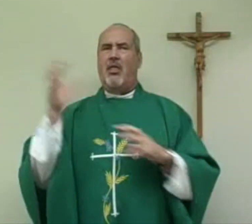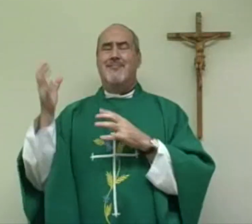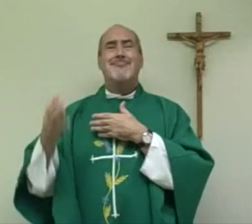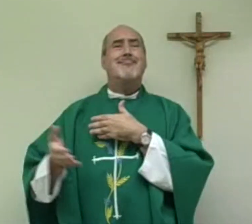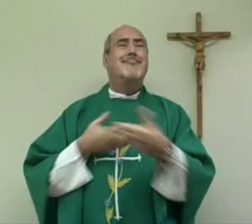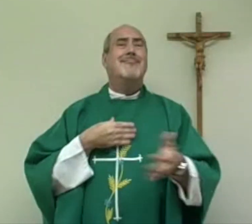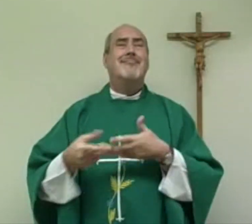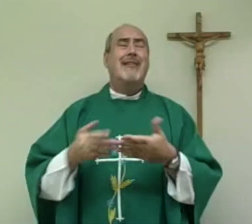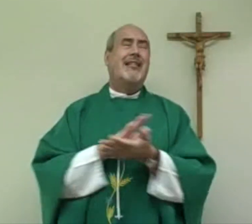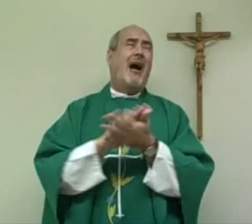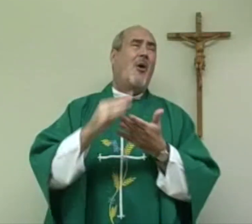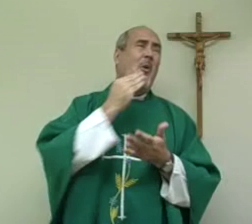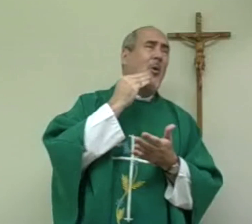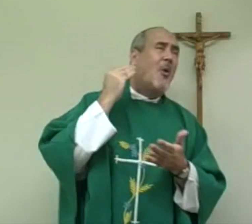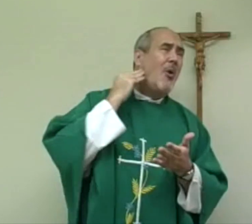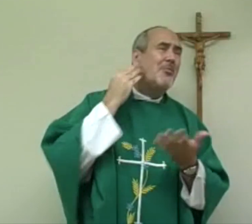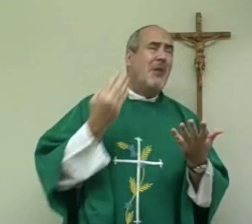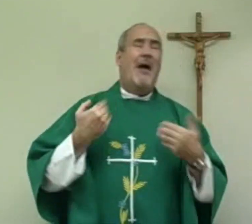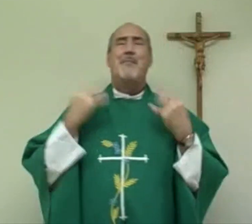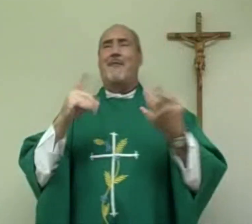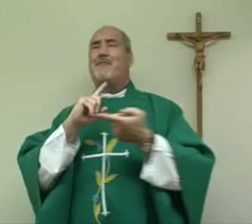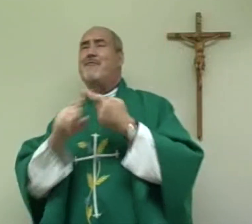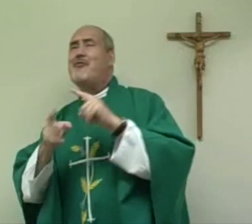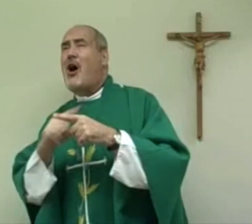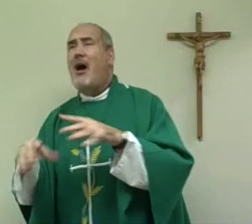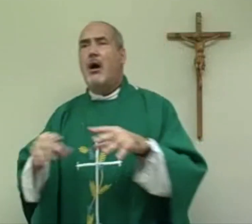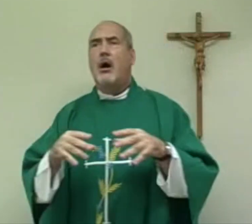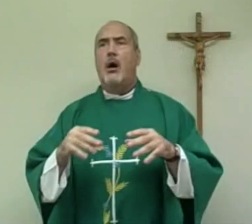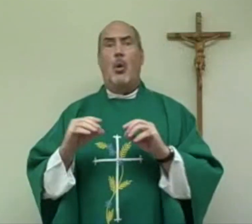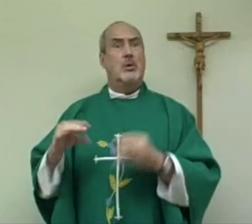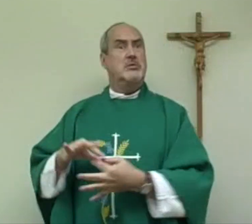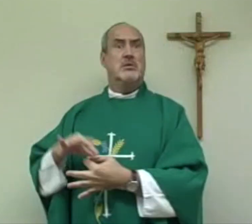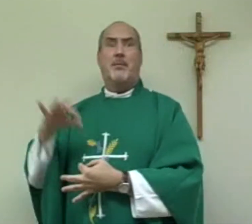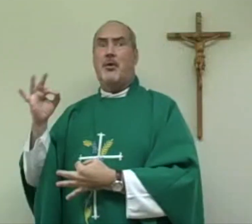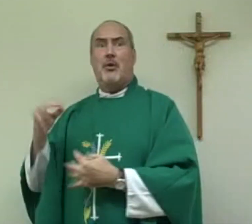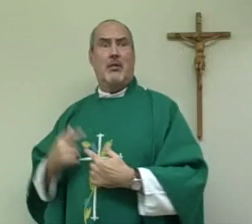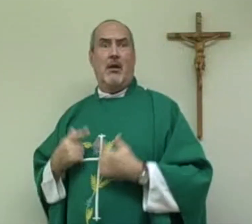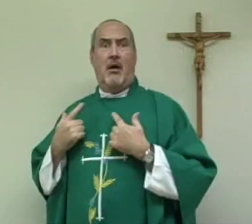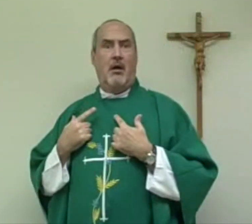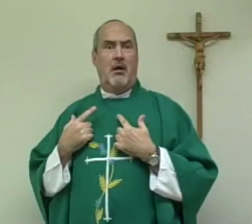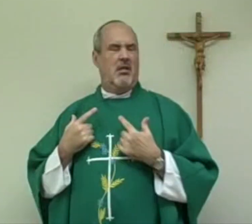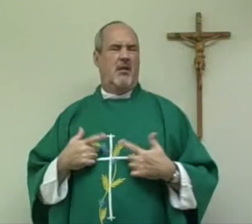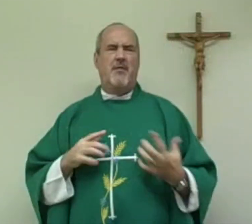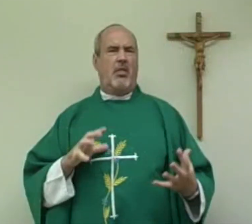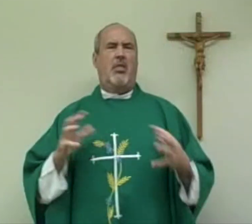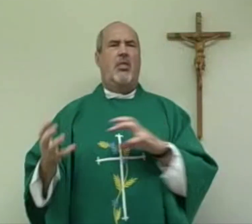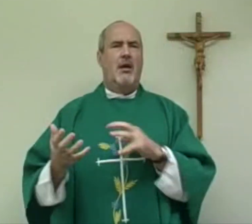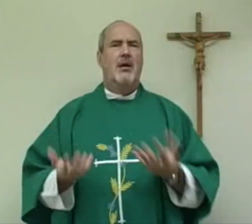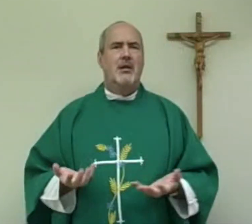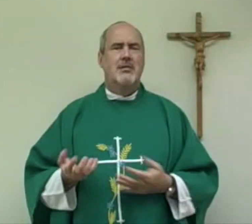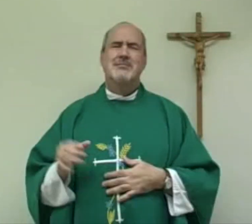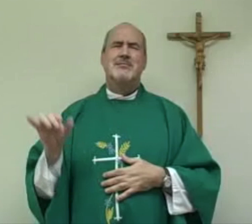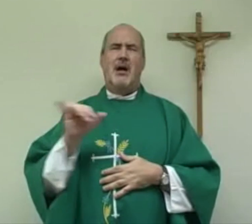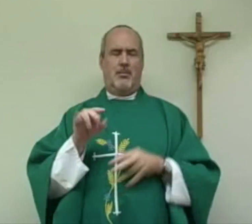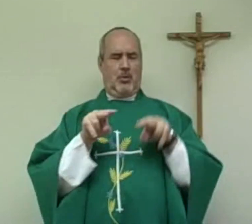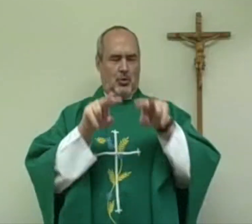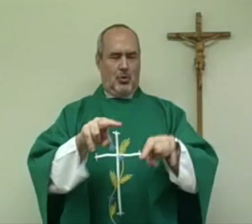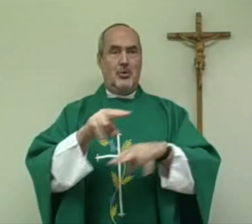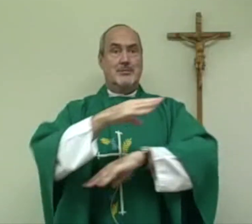that's missing, regardless of what we have and how much of it, our life is not going to be